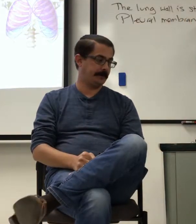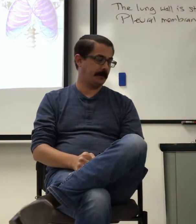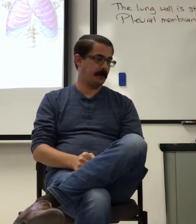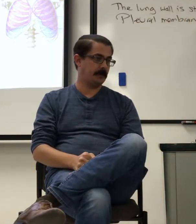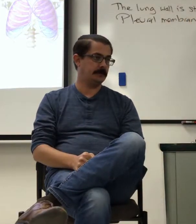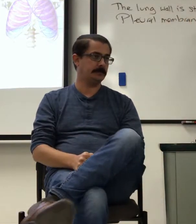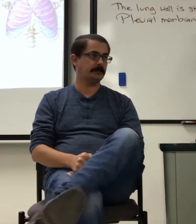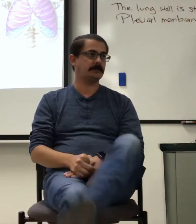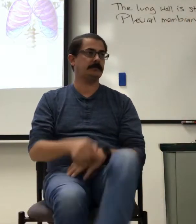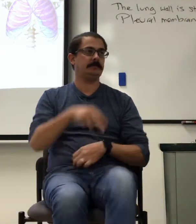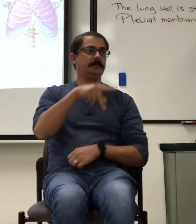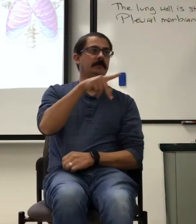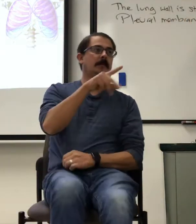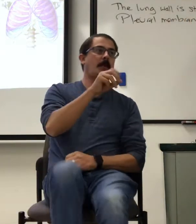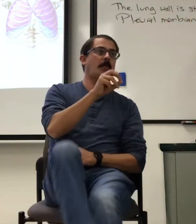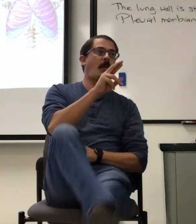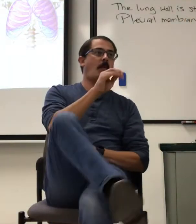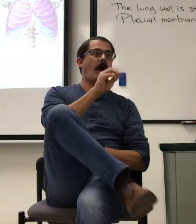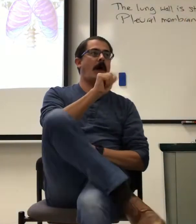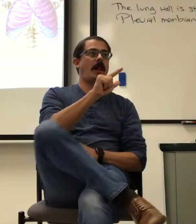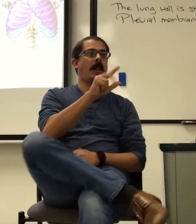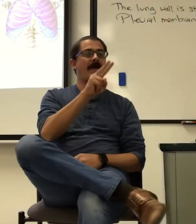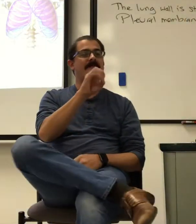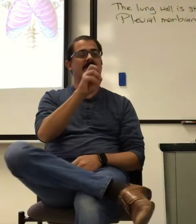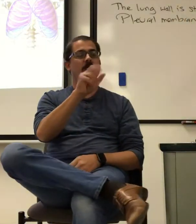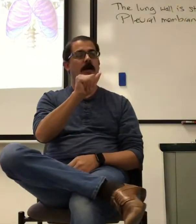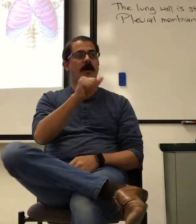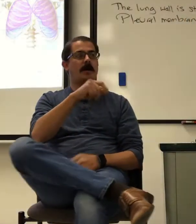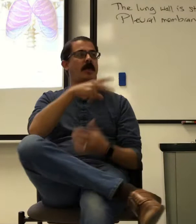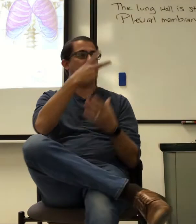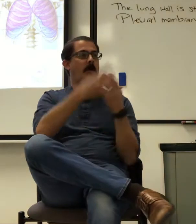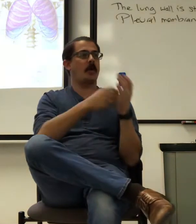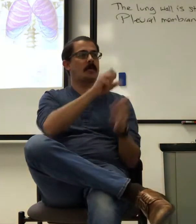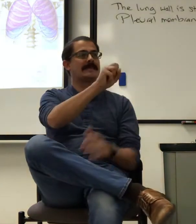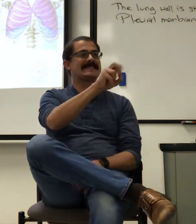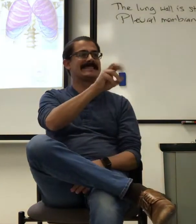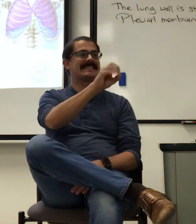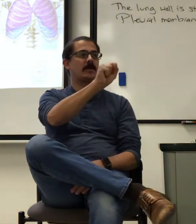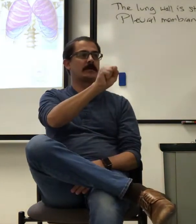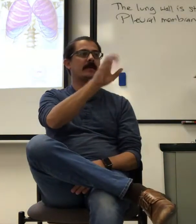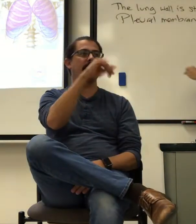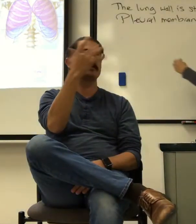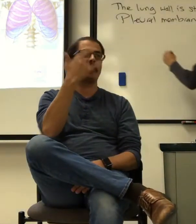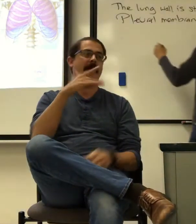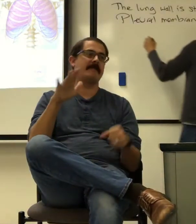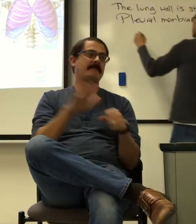parietal and visceral, they're both serous in nature. That's why the pleural cavity is fluid-filled.